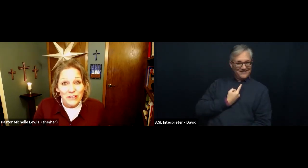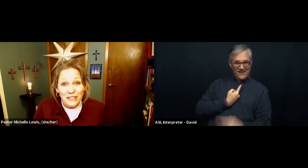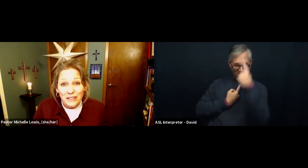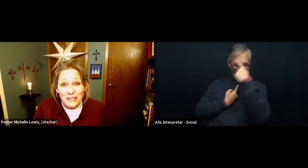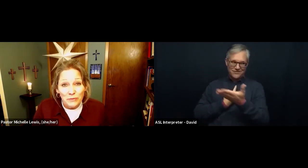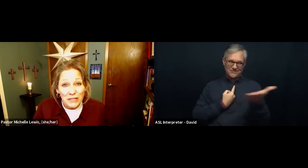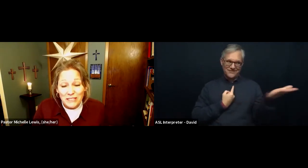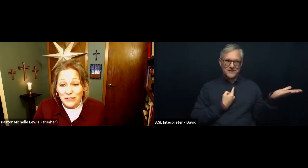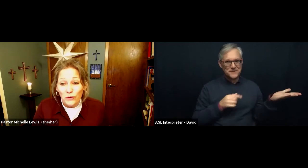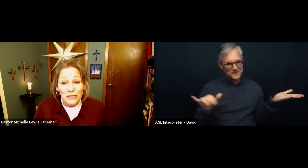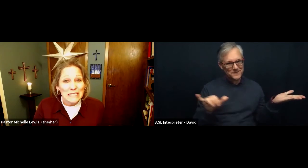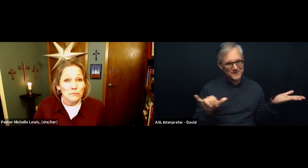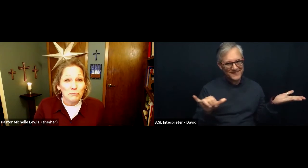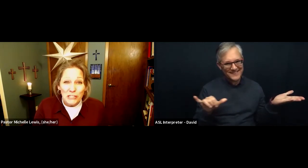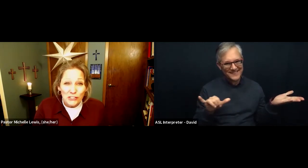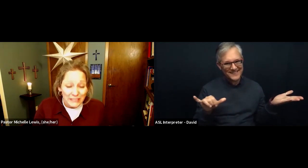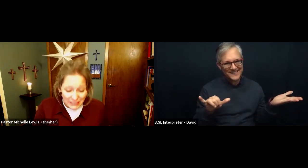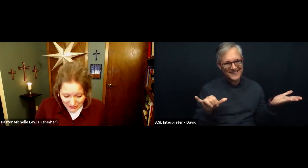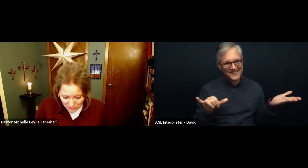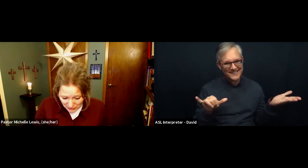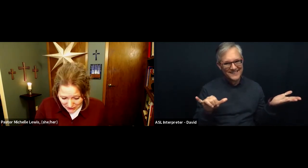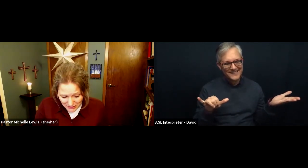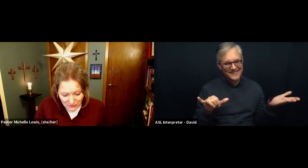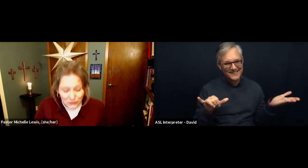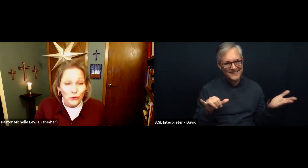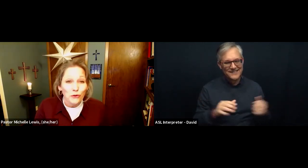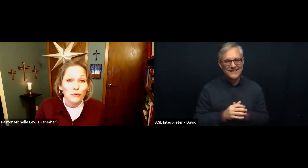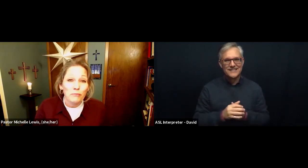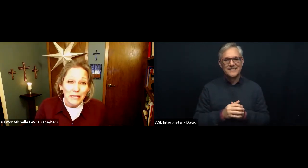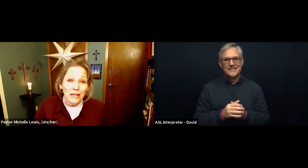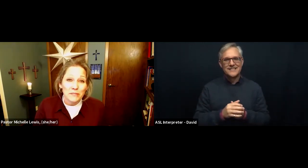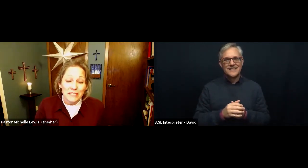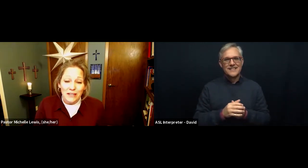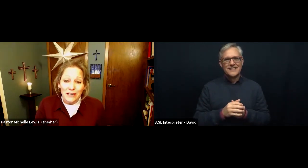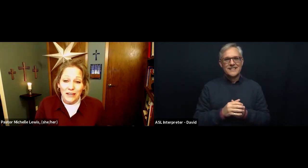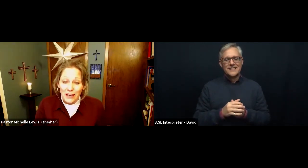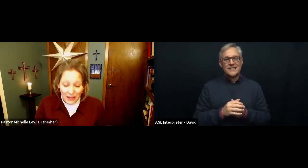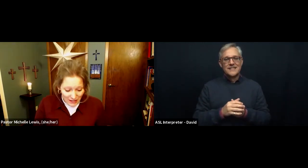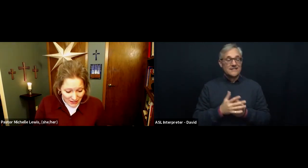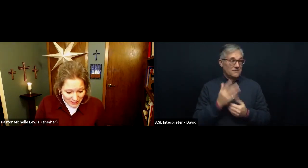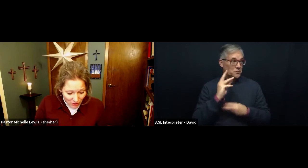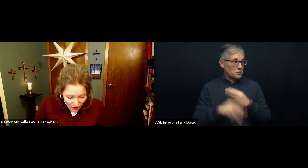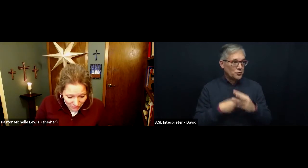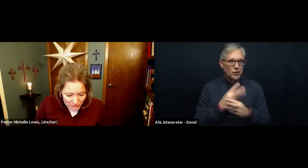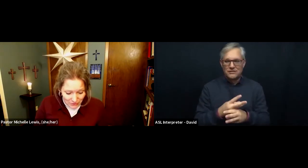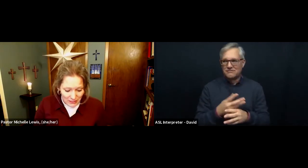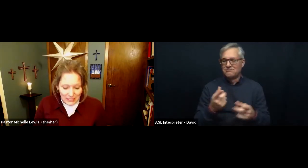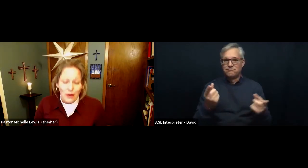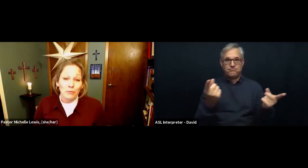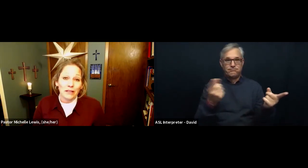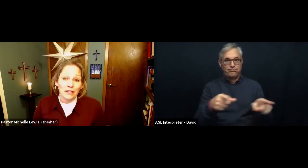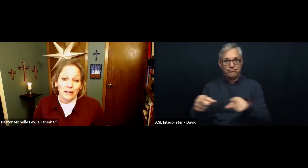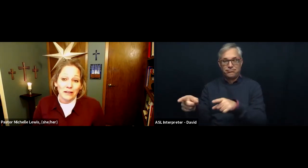Because even in the midst, or especially in the midst of so many upsetting and awful